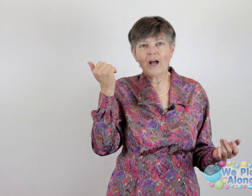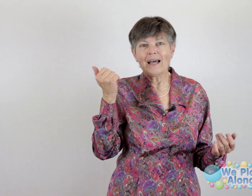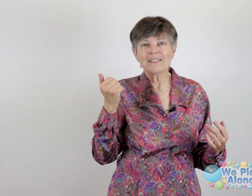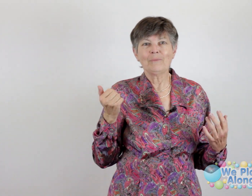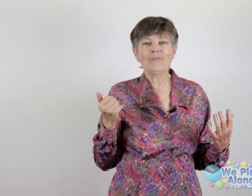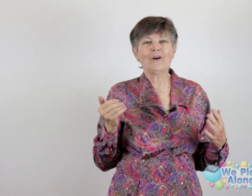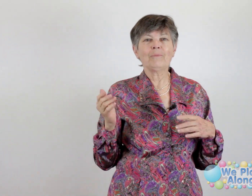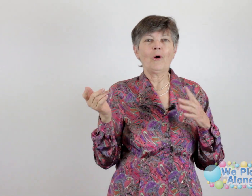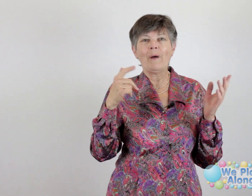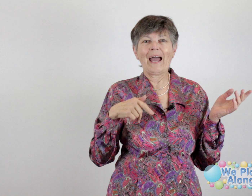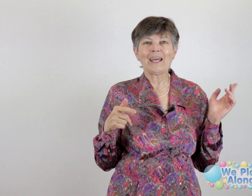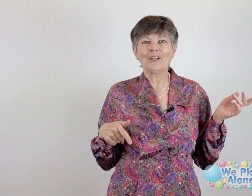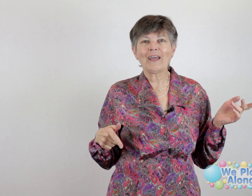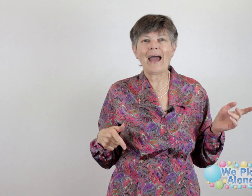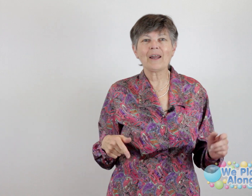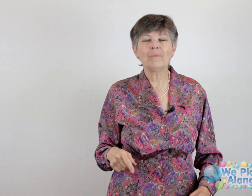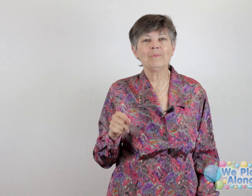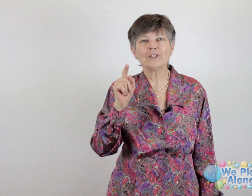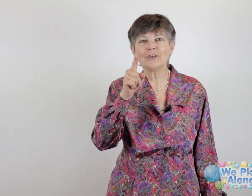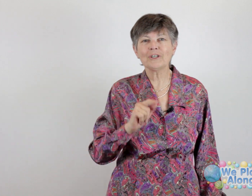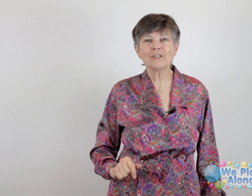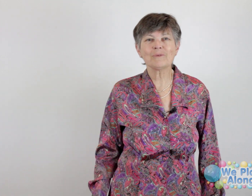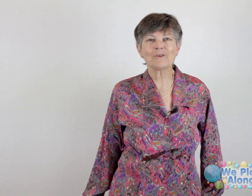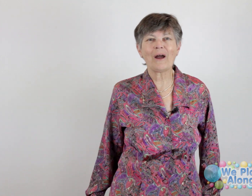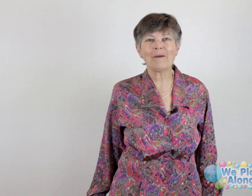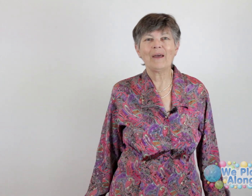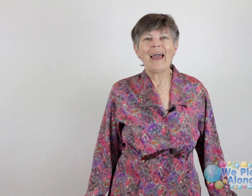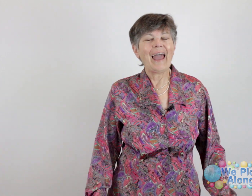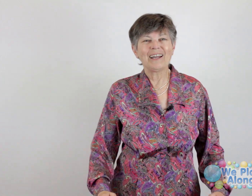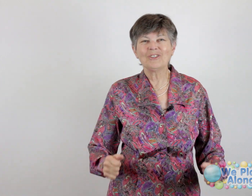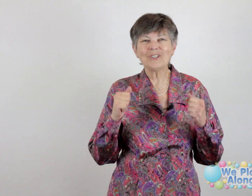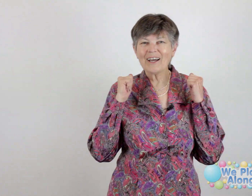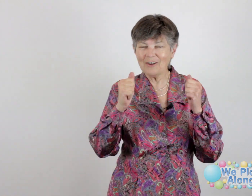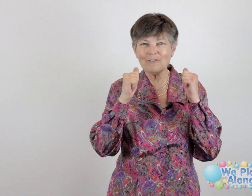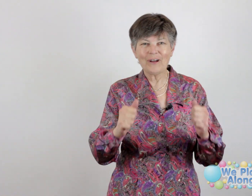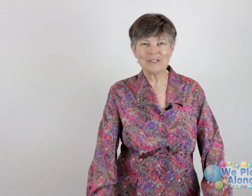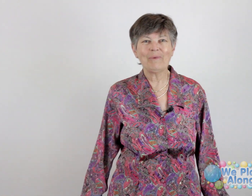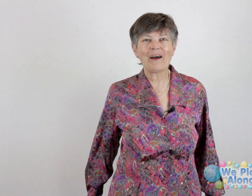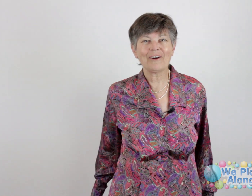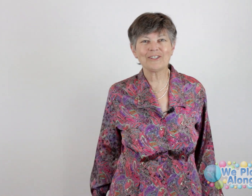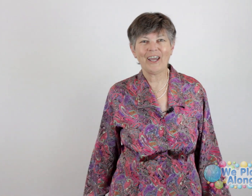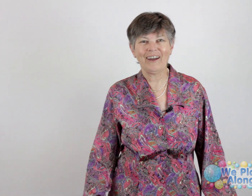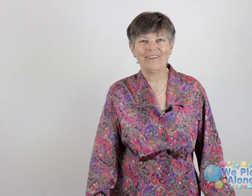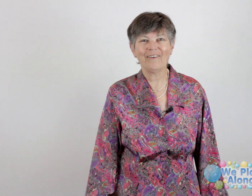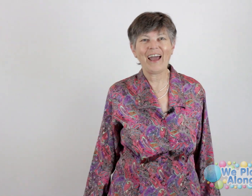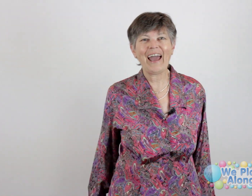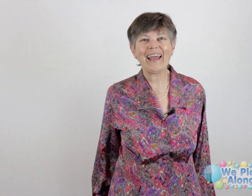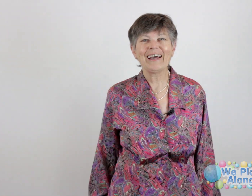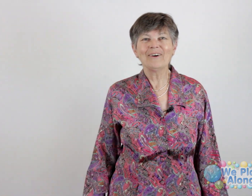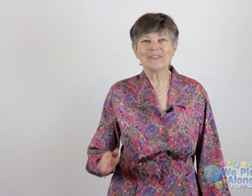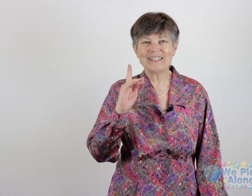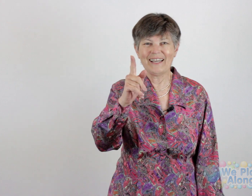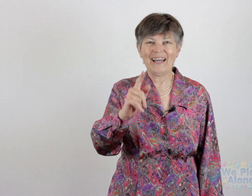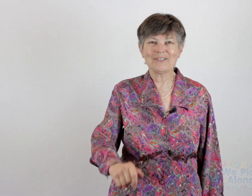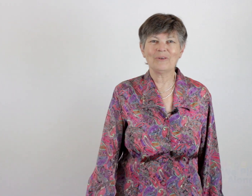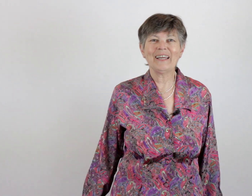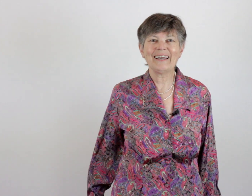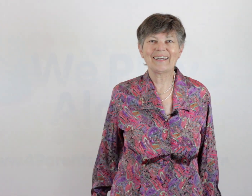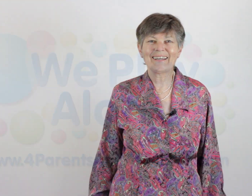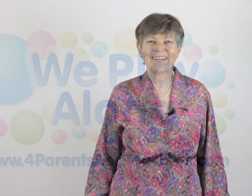forgot some of them, go back and look at them, and be sure you subscribe and do tell your friends about our channel, okay? We'll see you next week. Play,